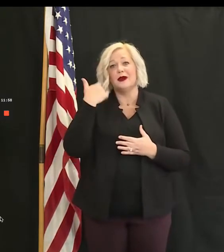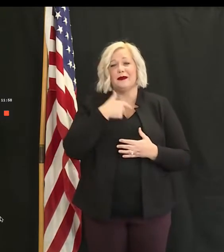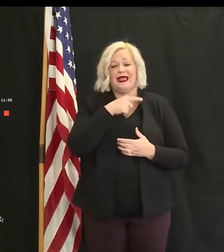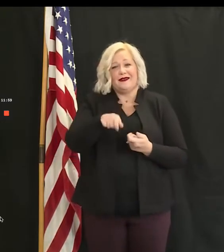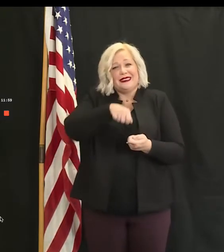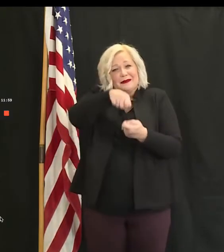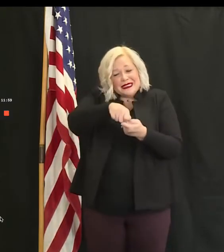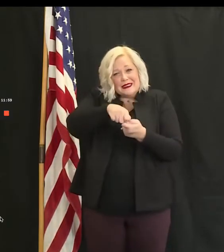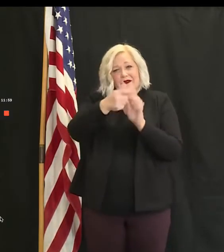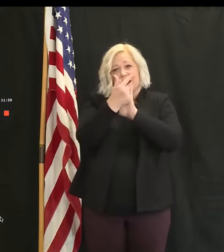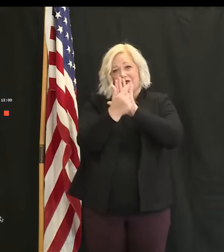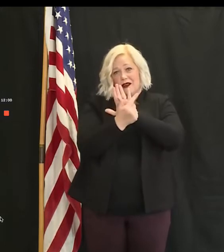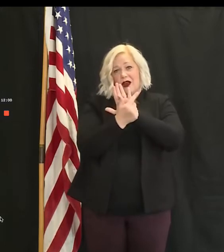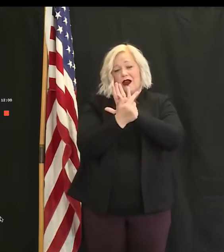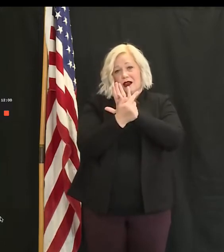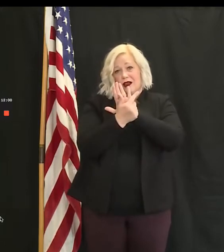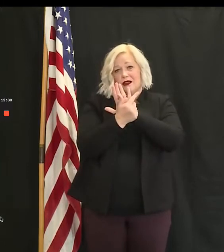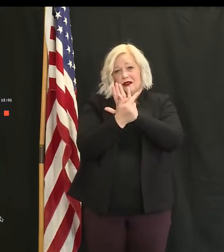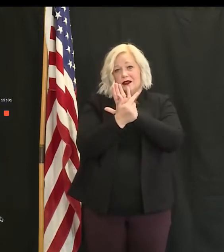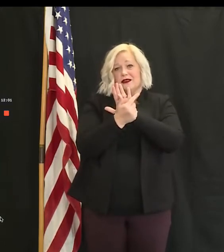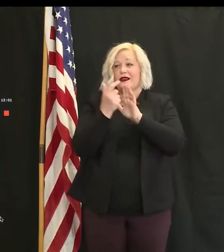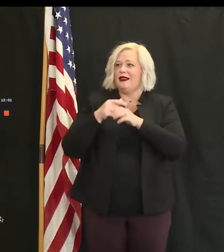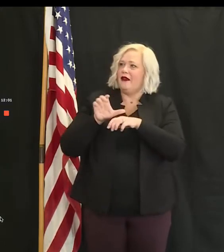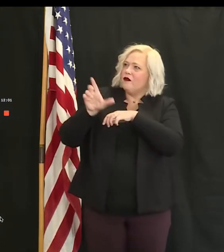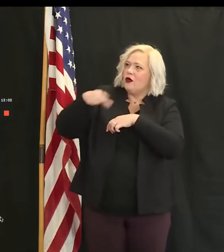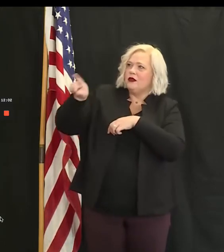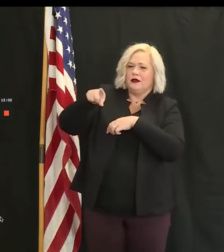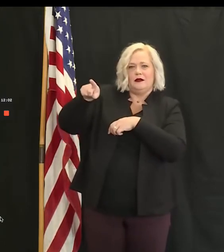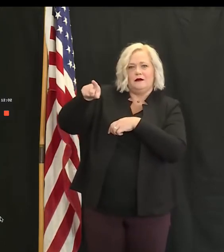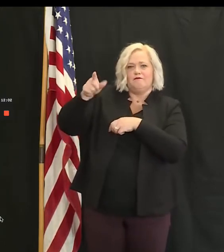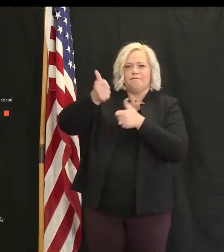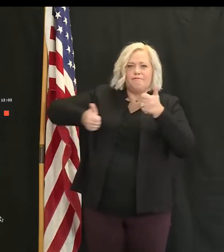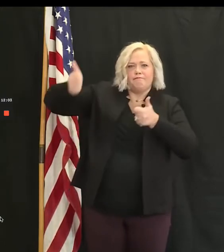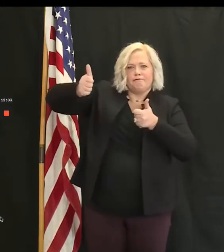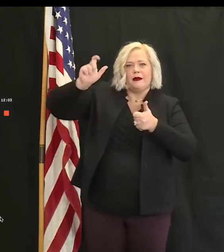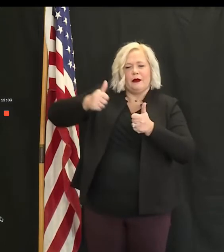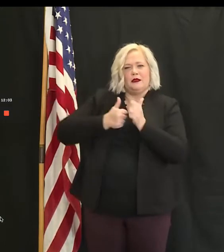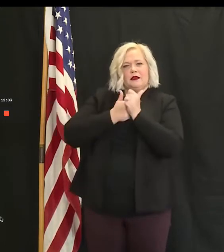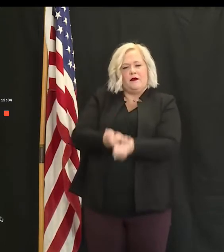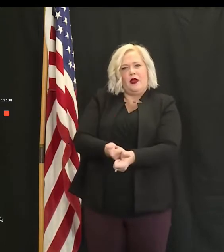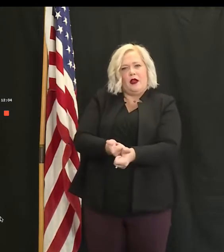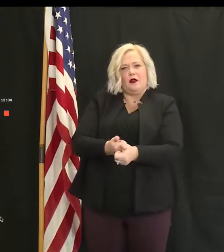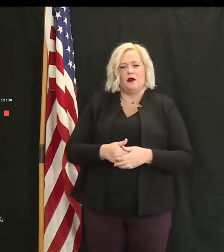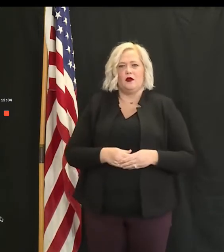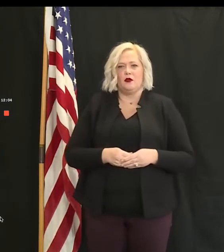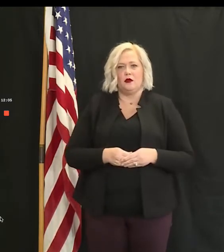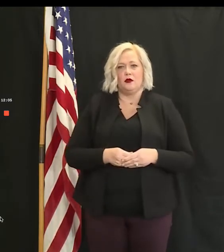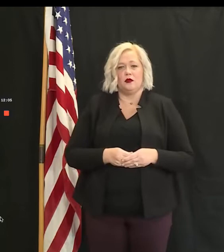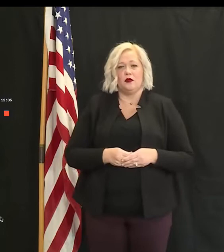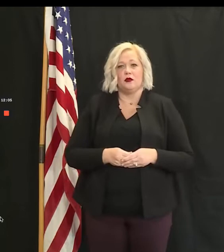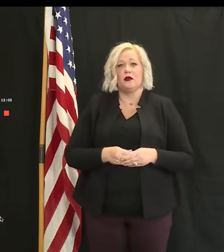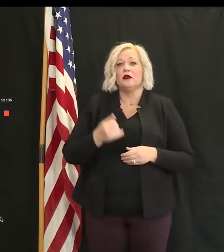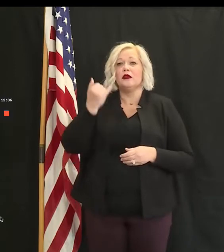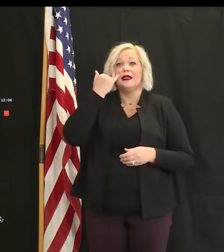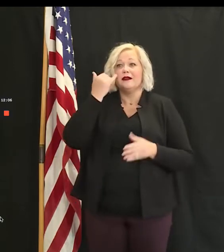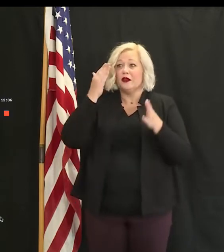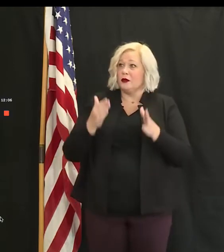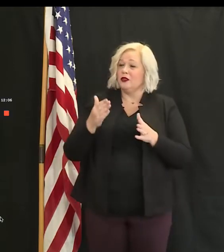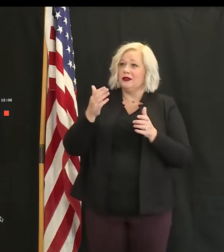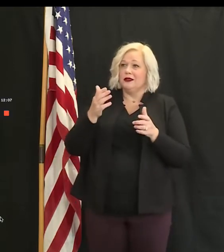specific laws governing the conduct of public officials. Because a seat in government comes